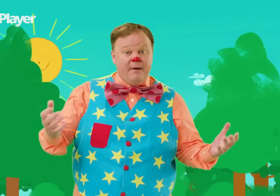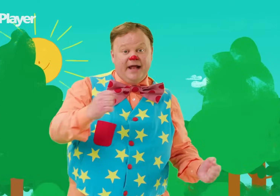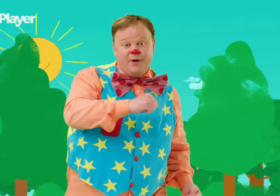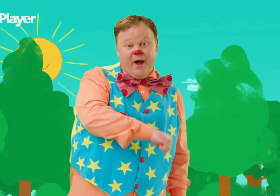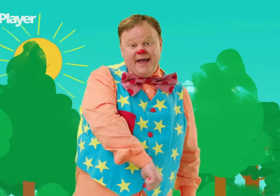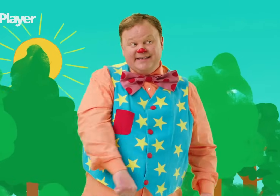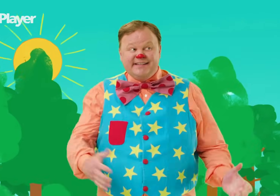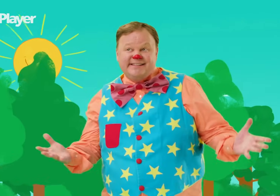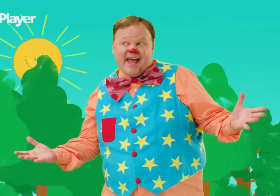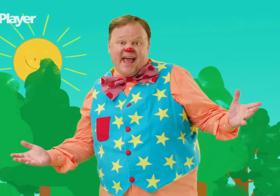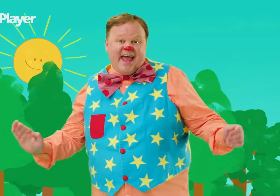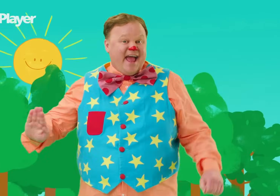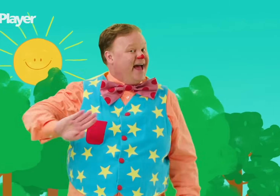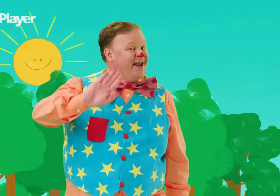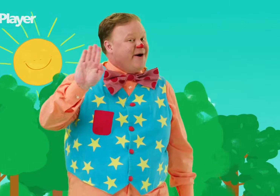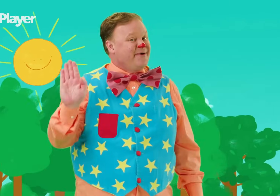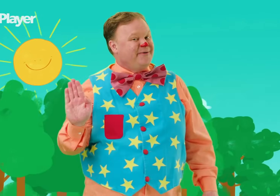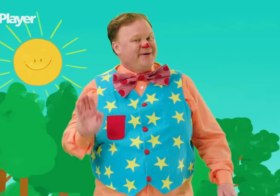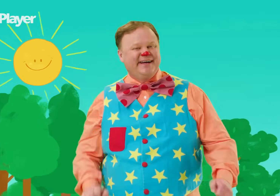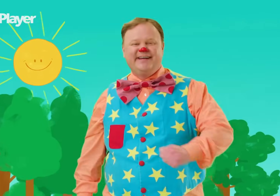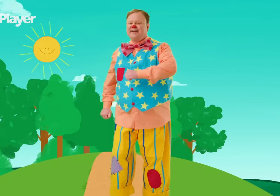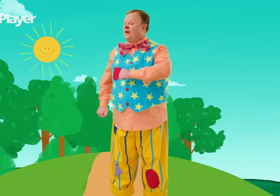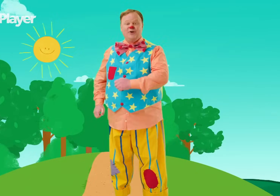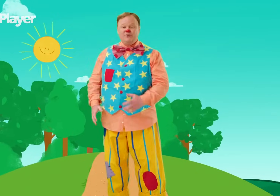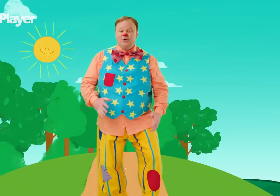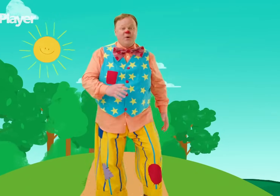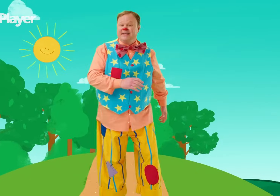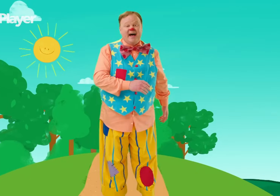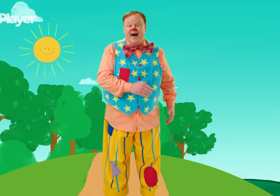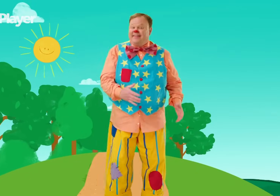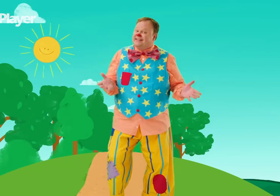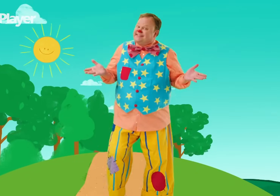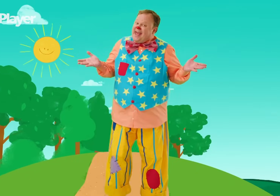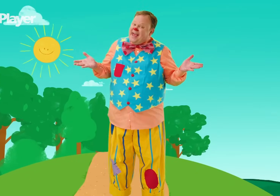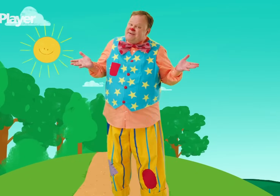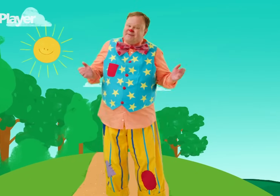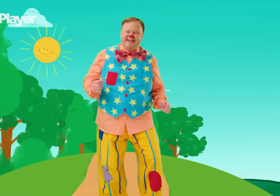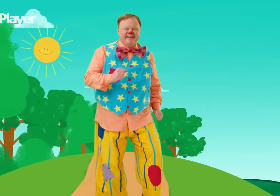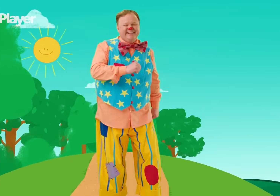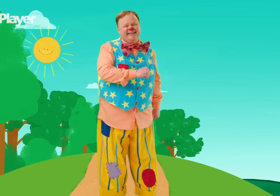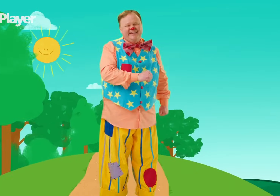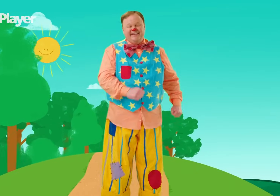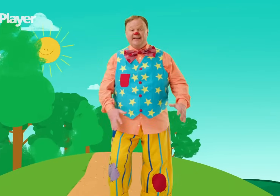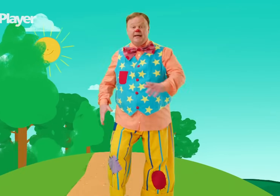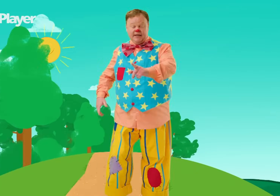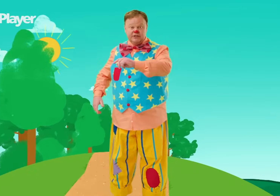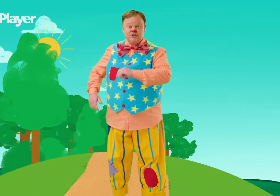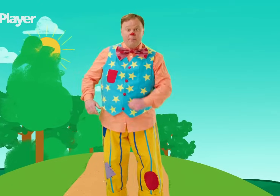many ways to say hello, no two ways are the same. So